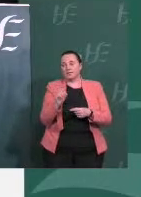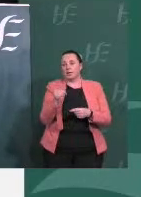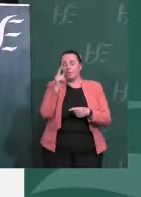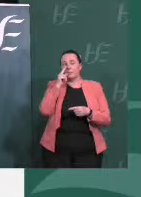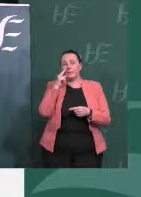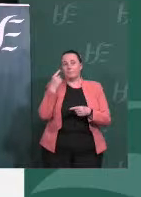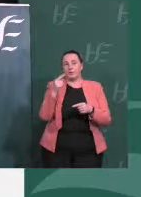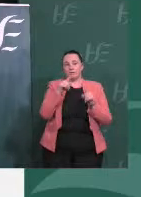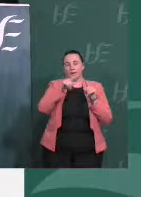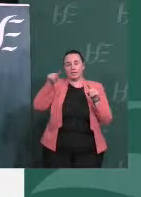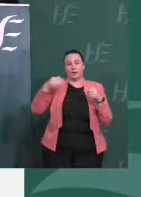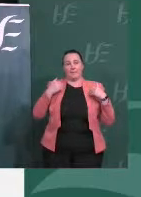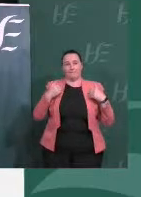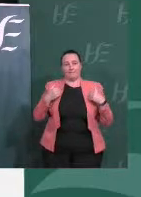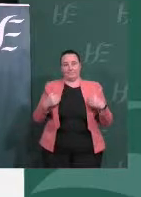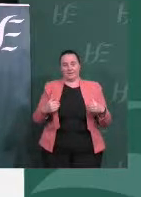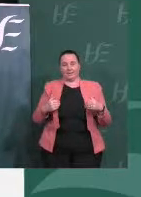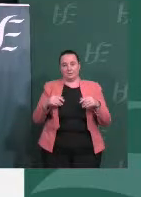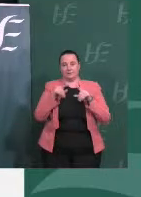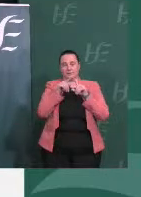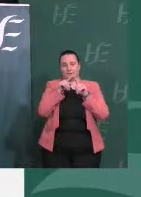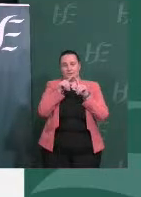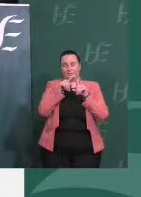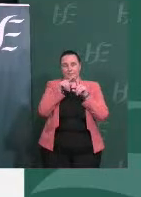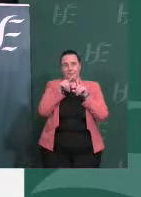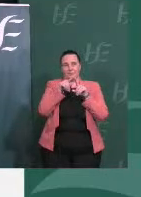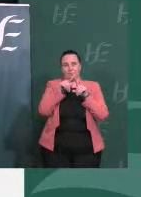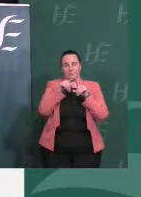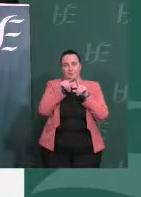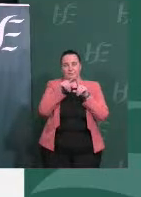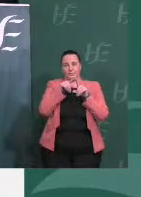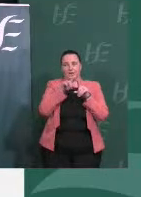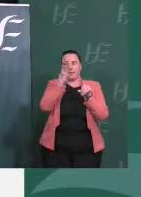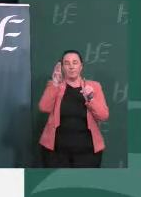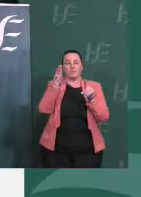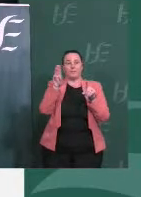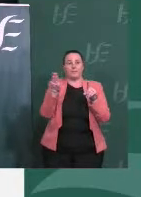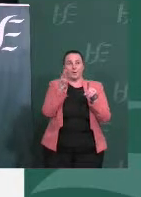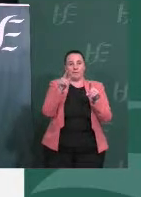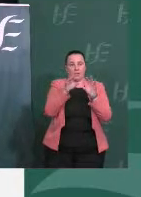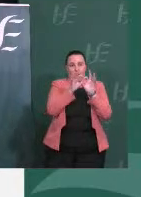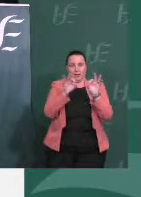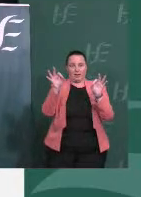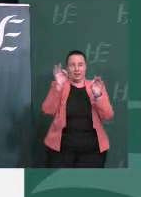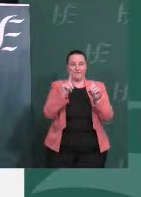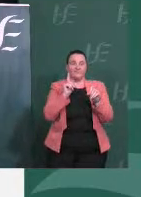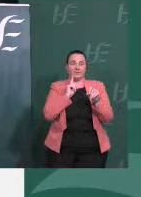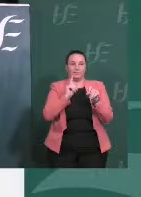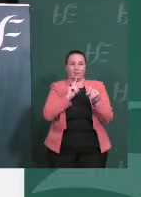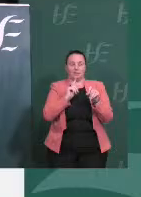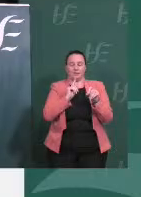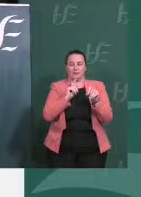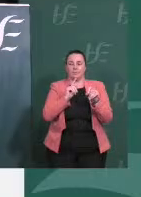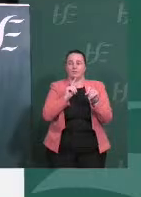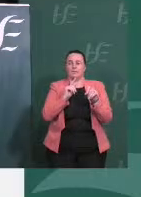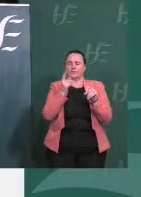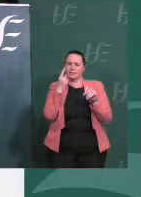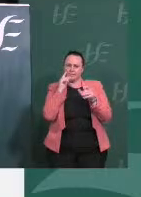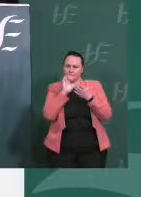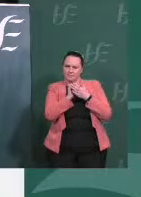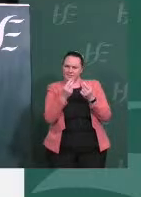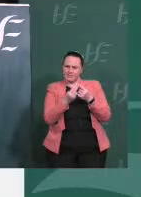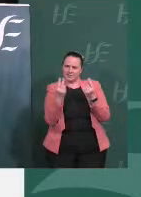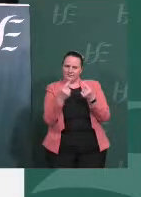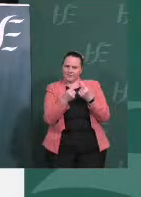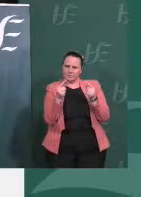line here are men with male cases. The purple line is female cases. And there was this differential between the two